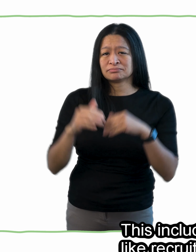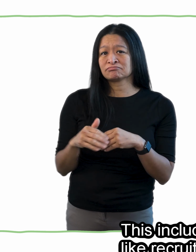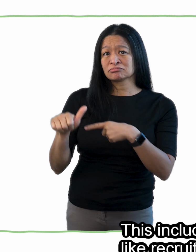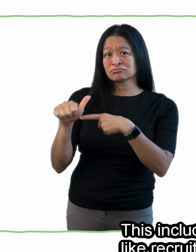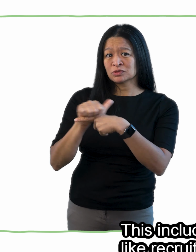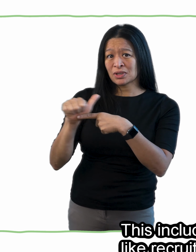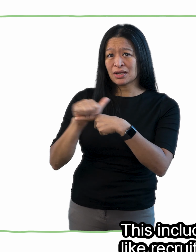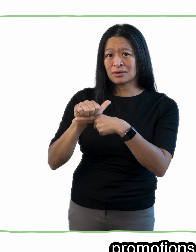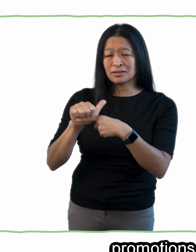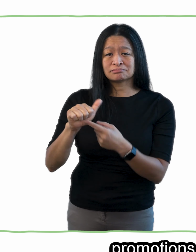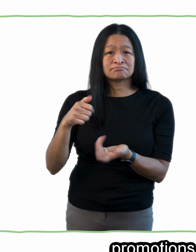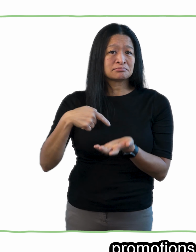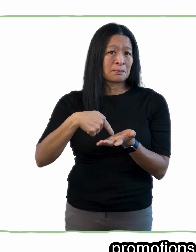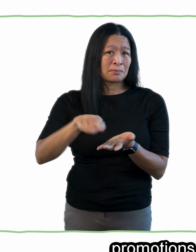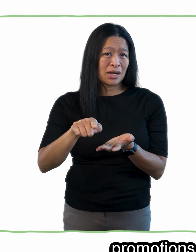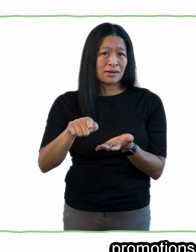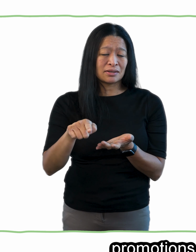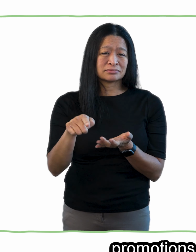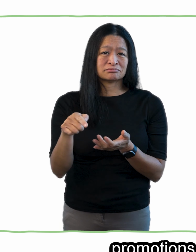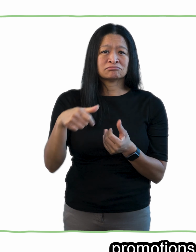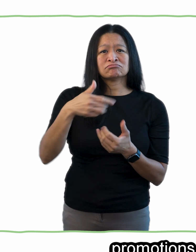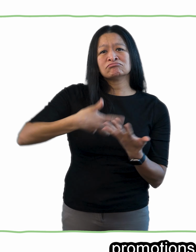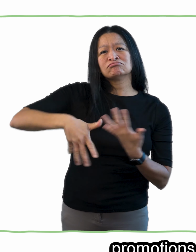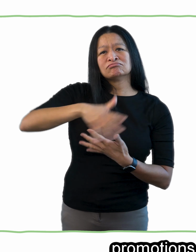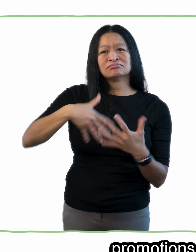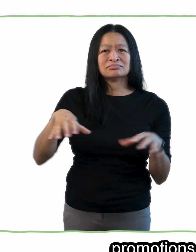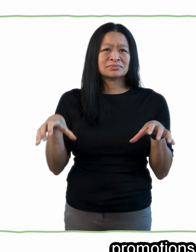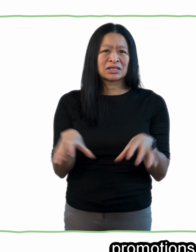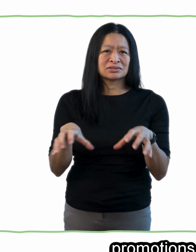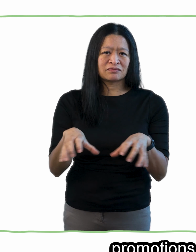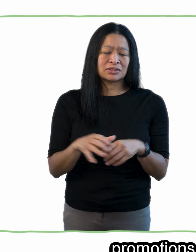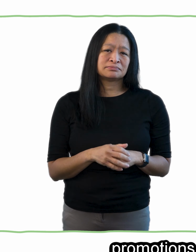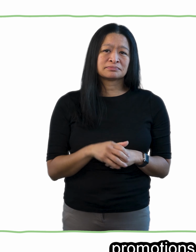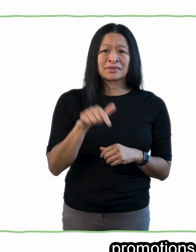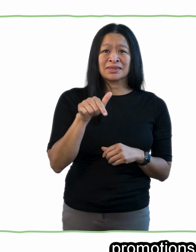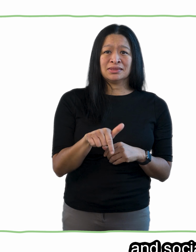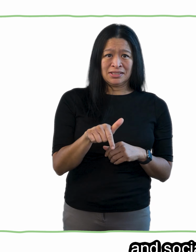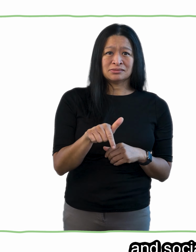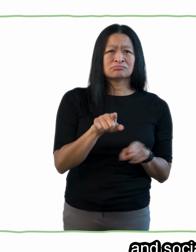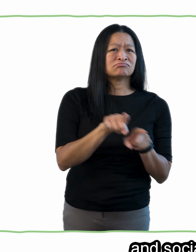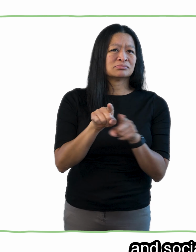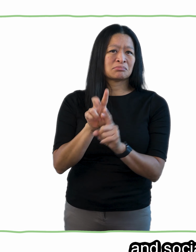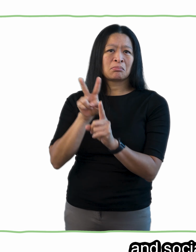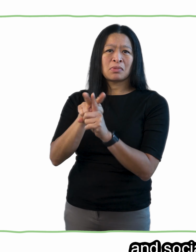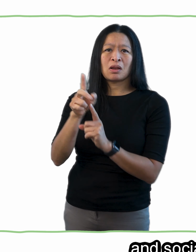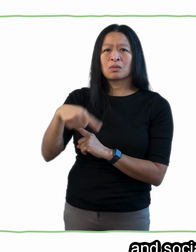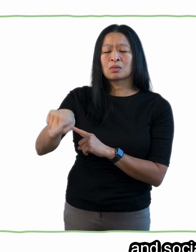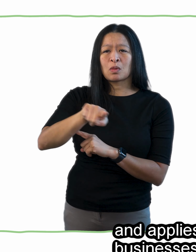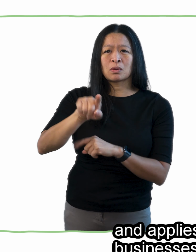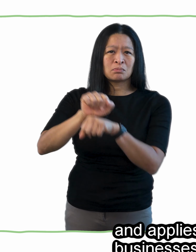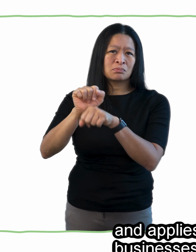hiring, promotions, training, pay, and social activities, and applies to